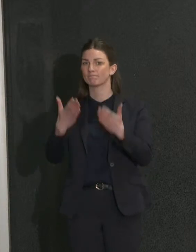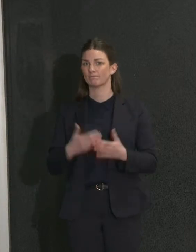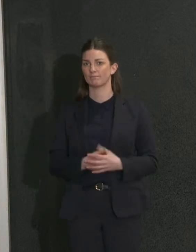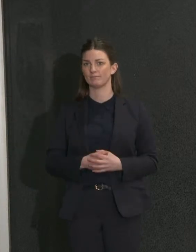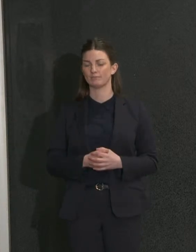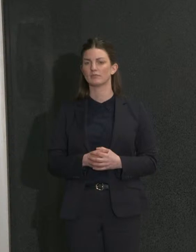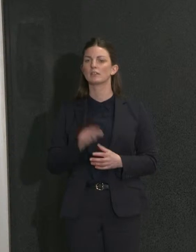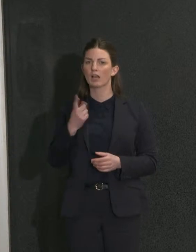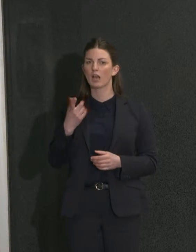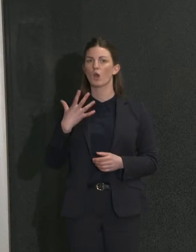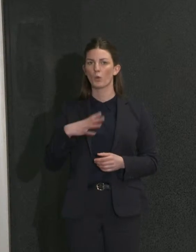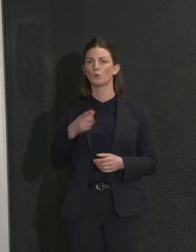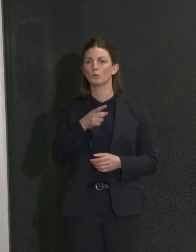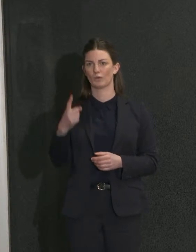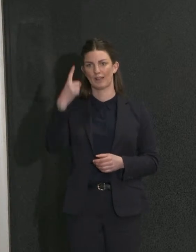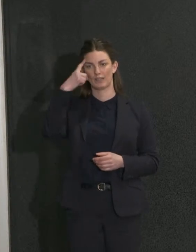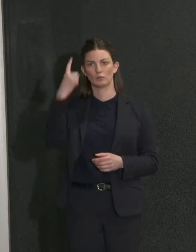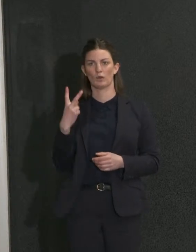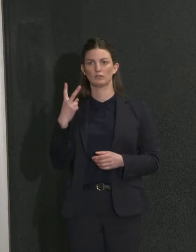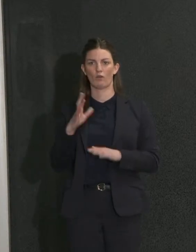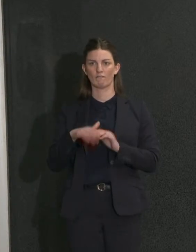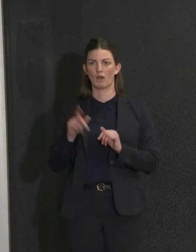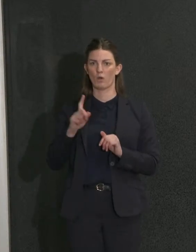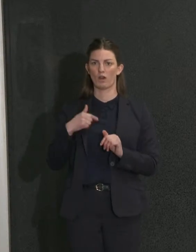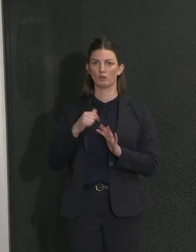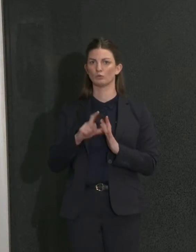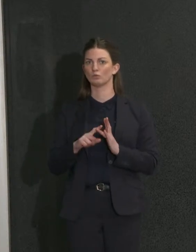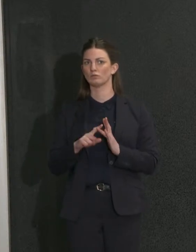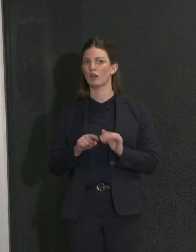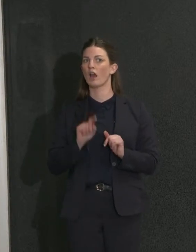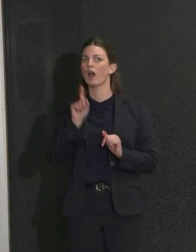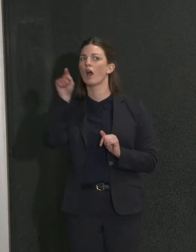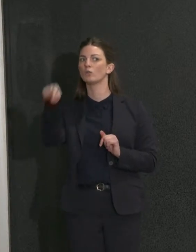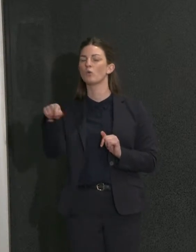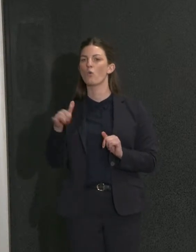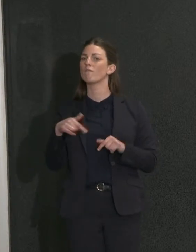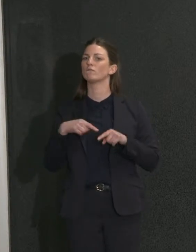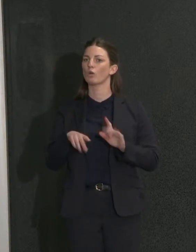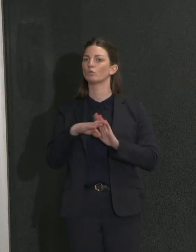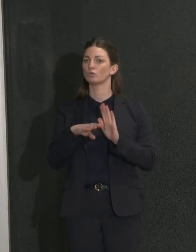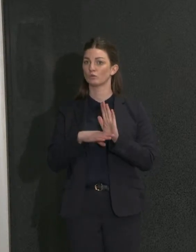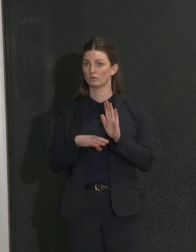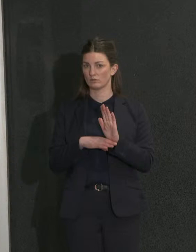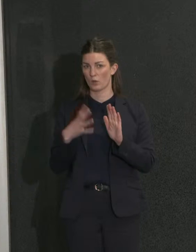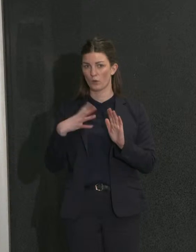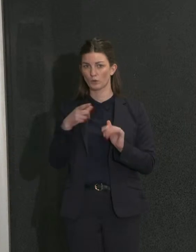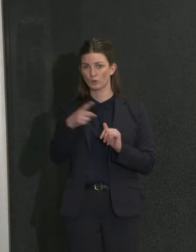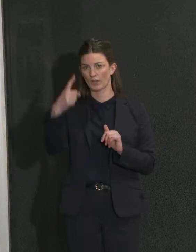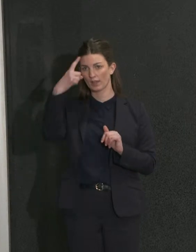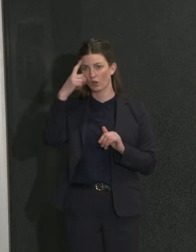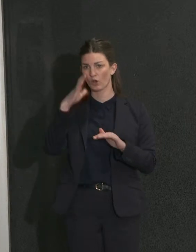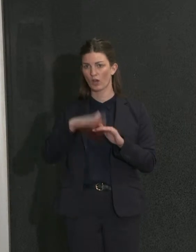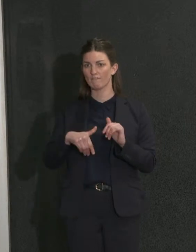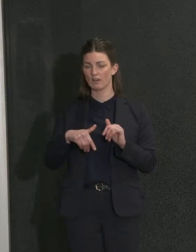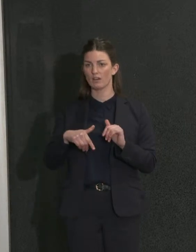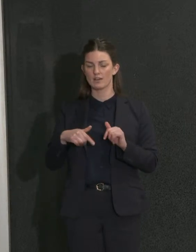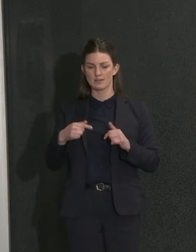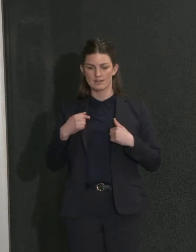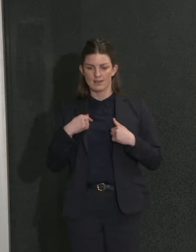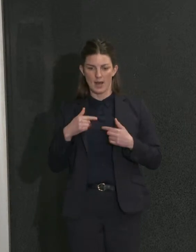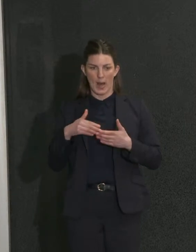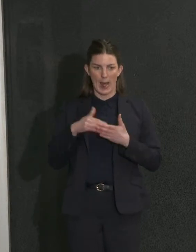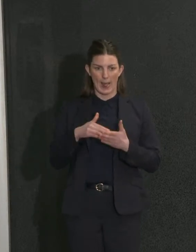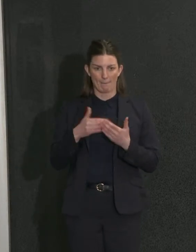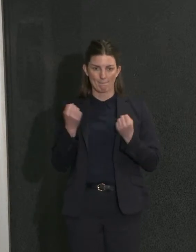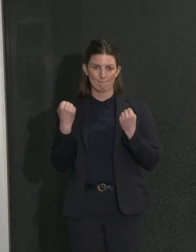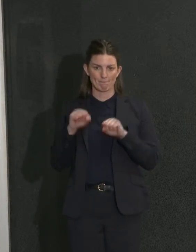about the choices you're making and whether they are contributing to the spread of the virus or whether they're helping us to stop the spread of the